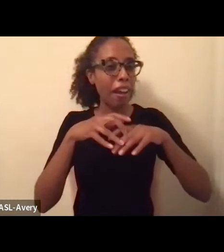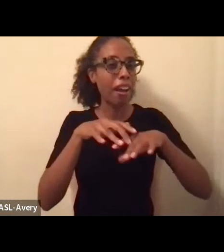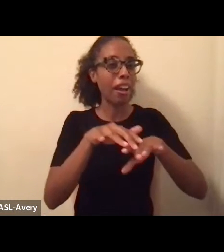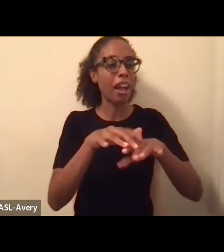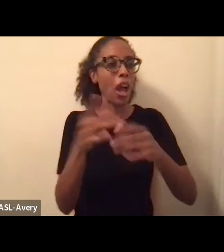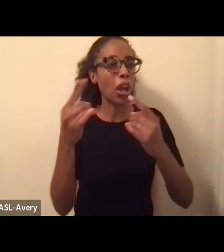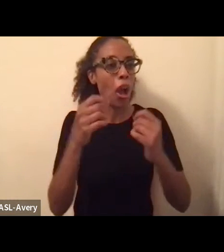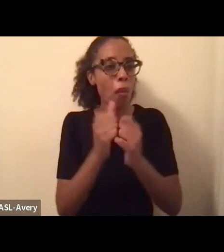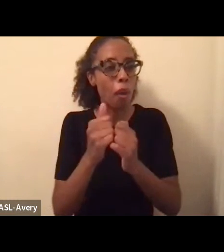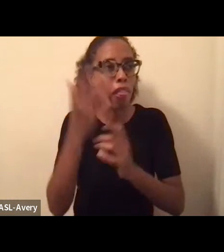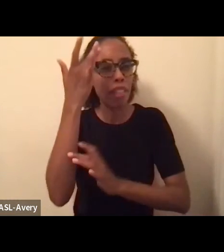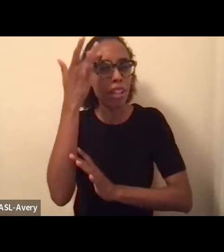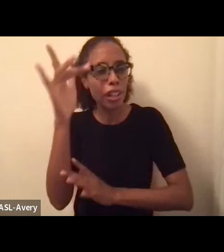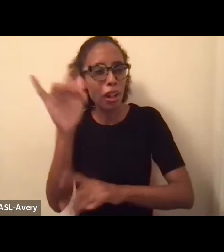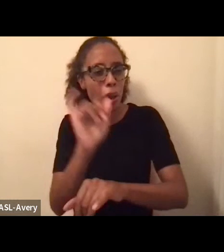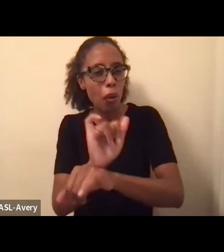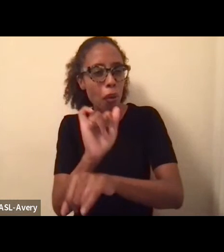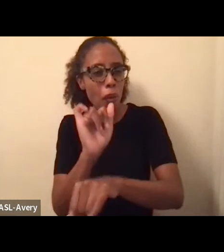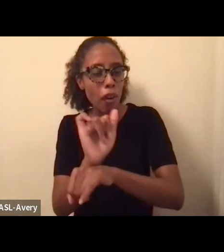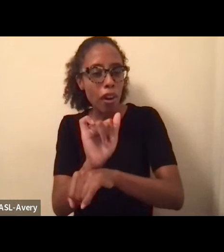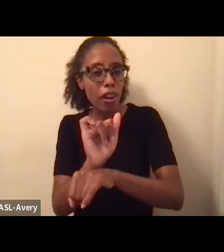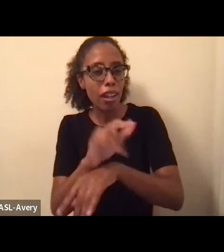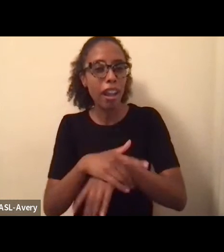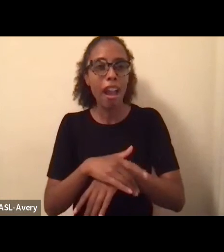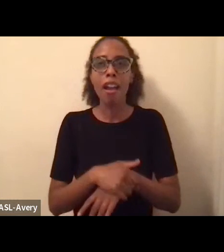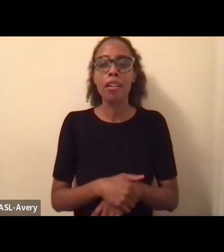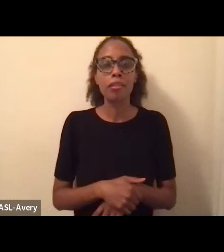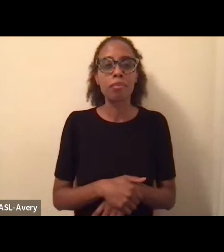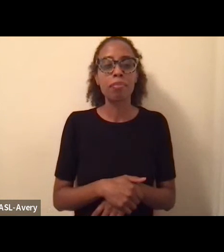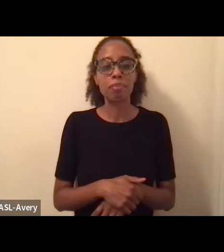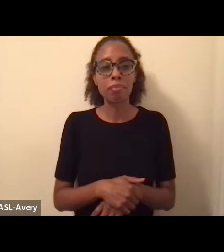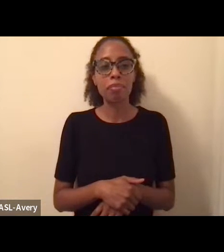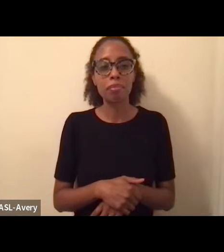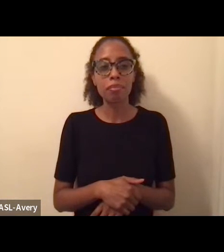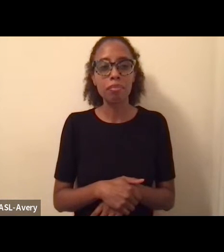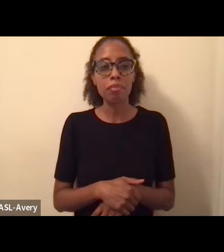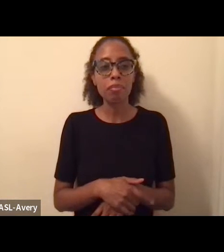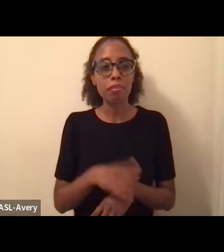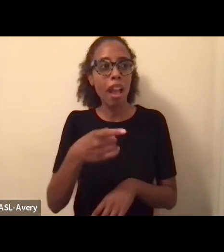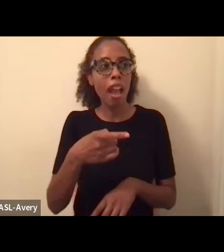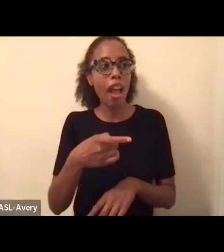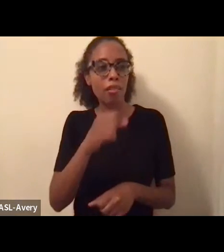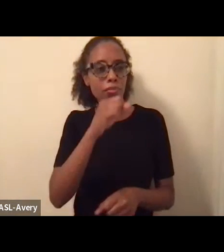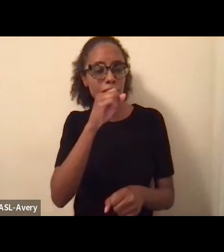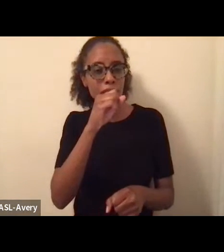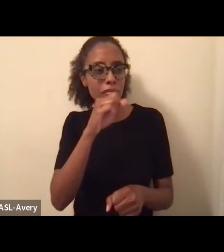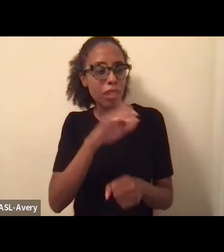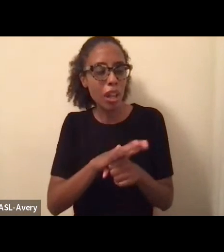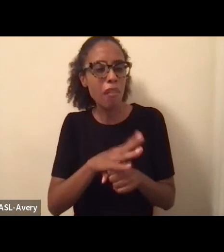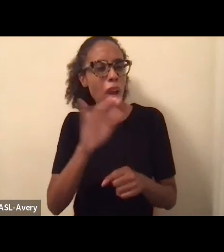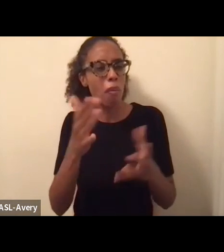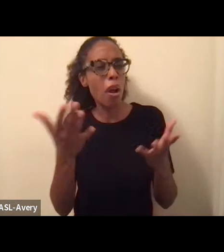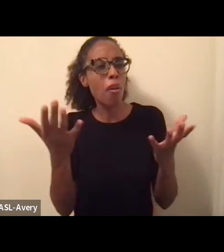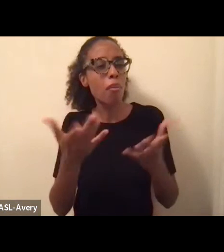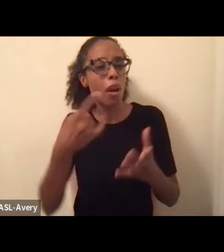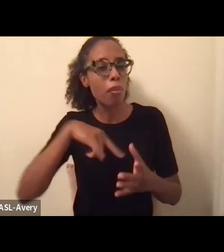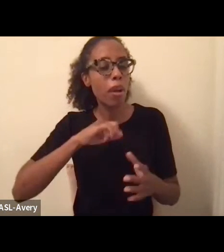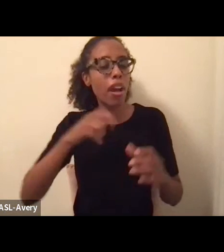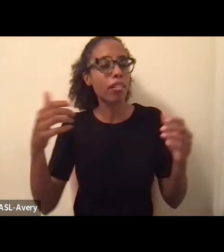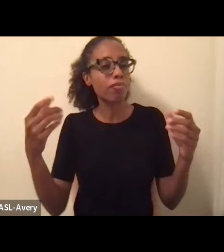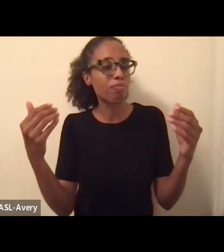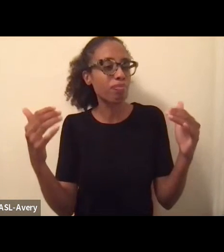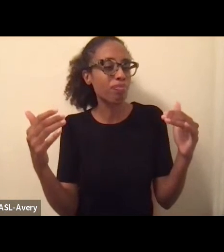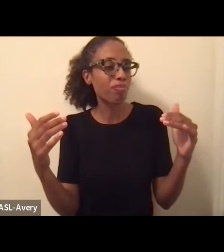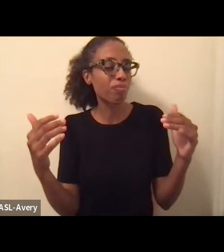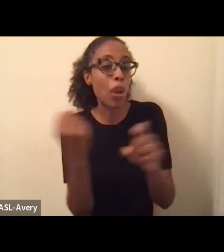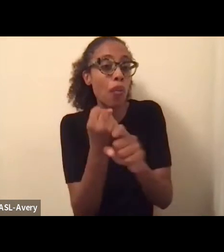intellectual work and really do constitute what it is we're fighting for, not just what we're fighting against. We have